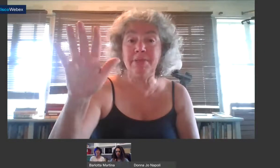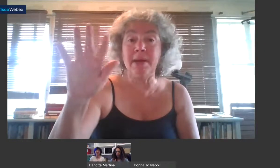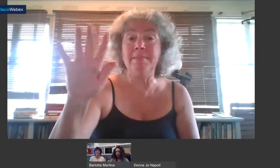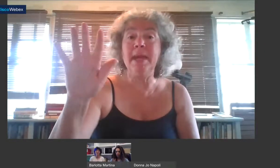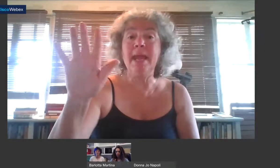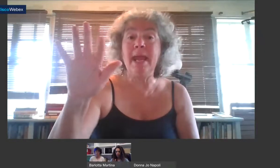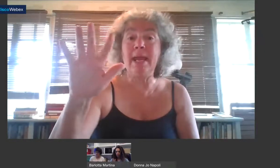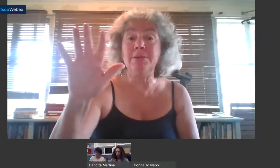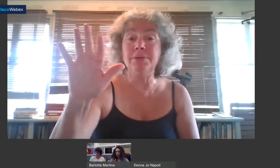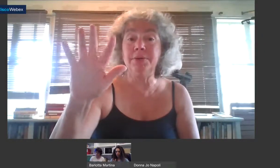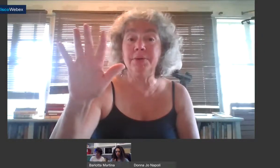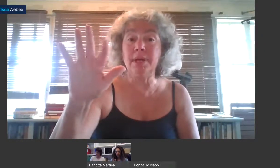thumb and your